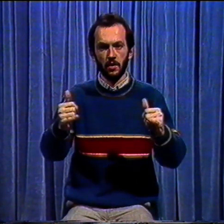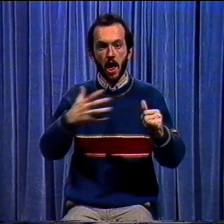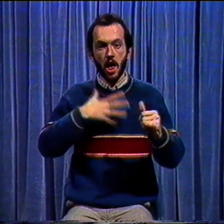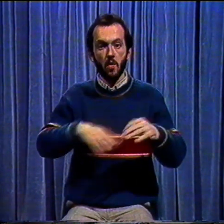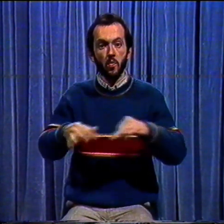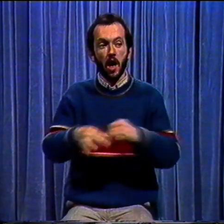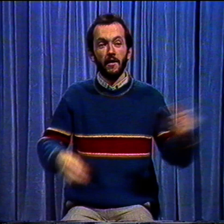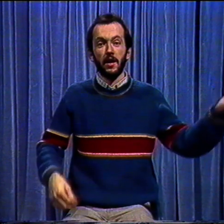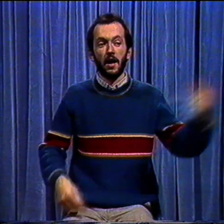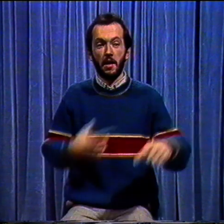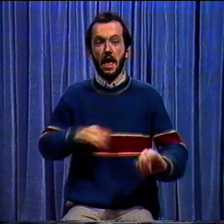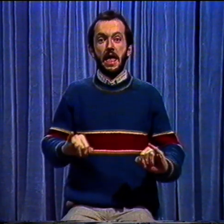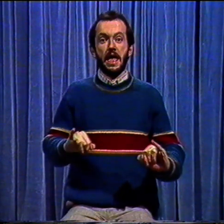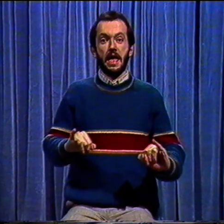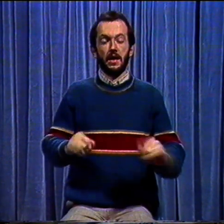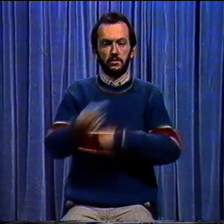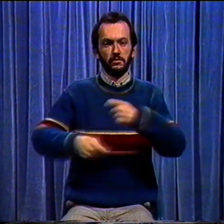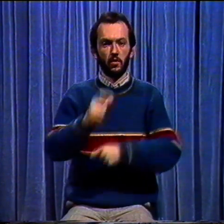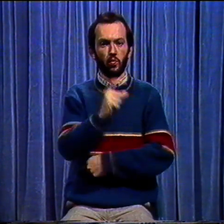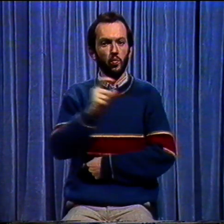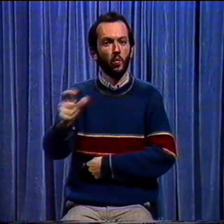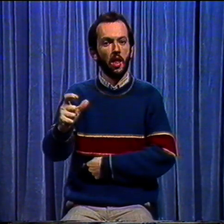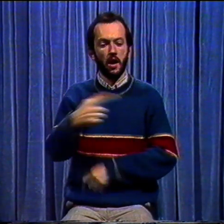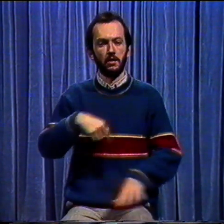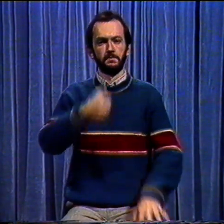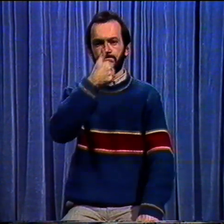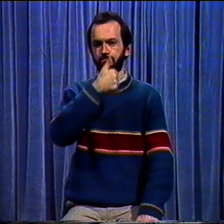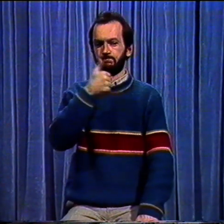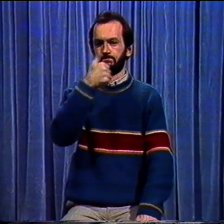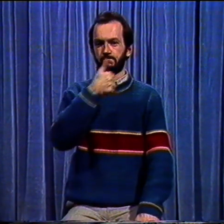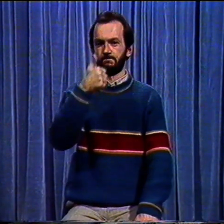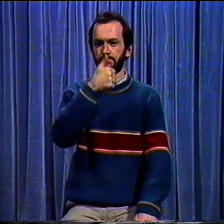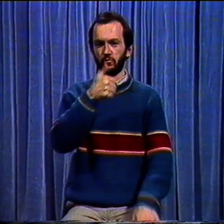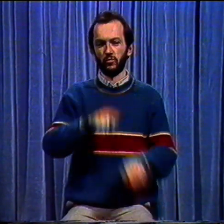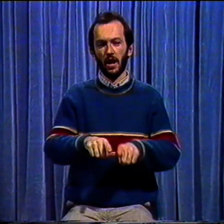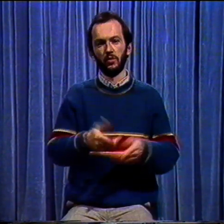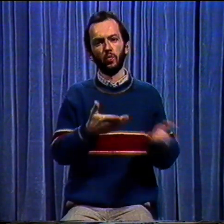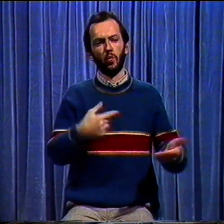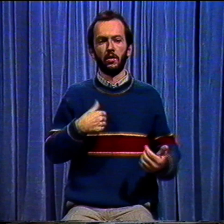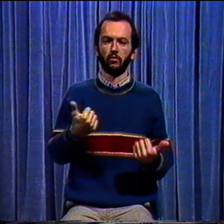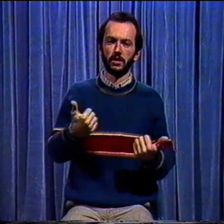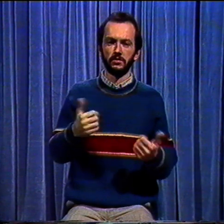we're celebrating, and then suddenly the wives come in. We think, oh, that's terrible, and we change to Coca-Cola. It makes us look so